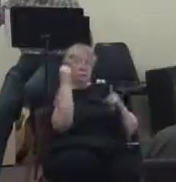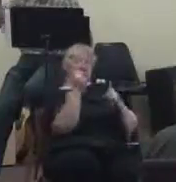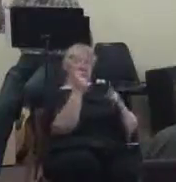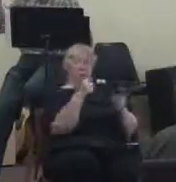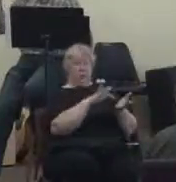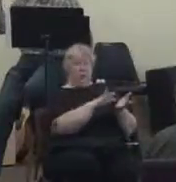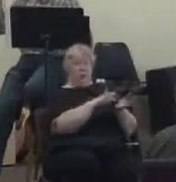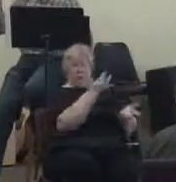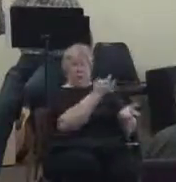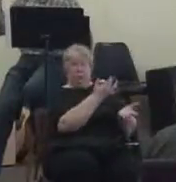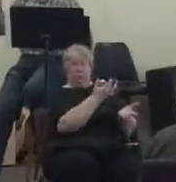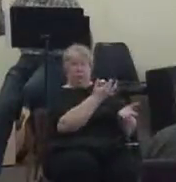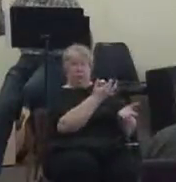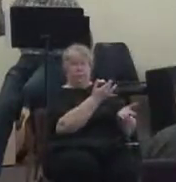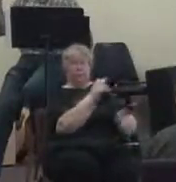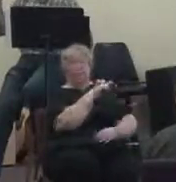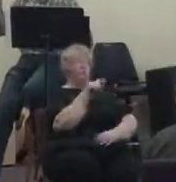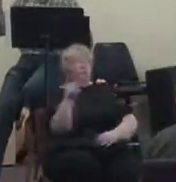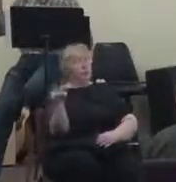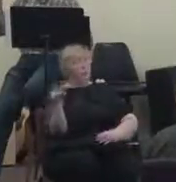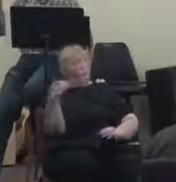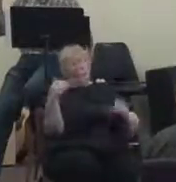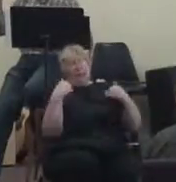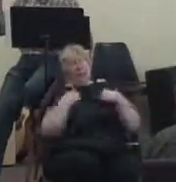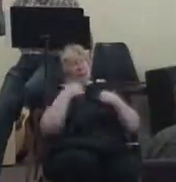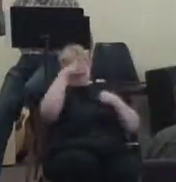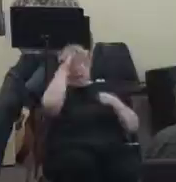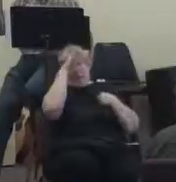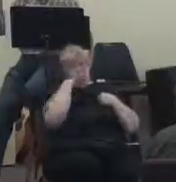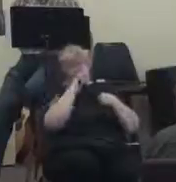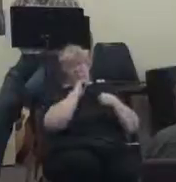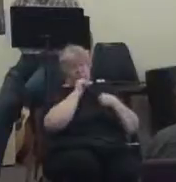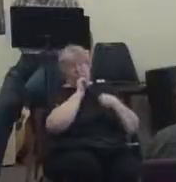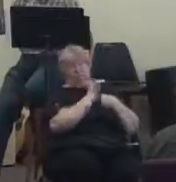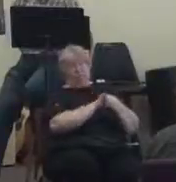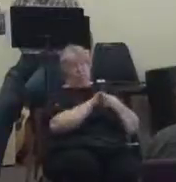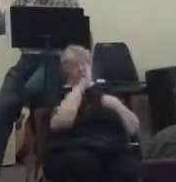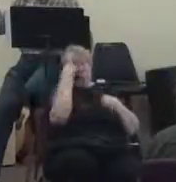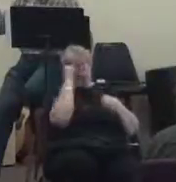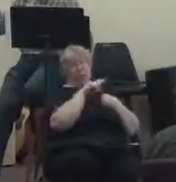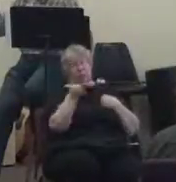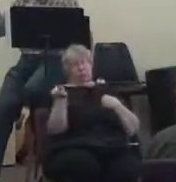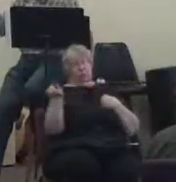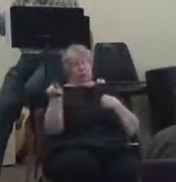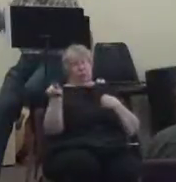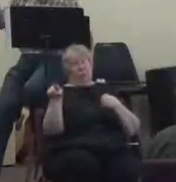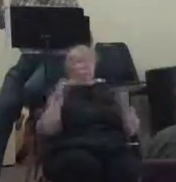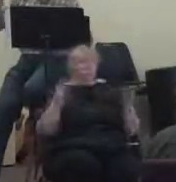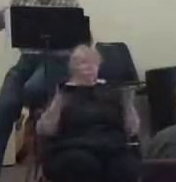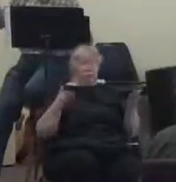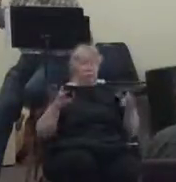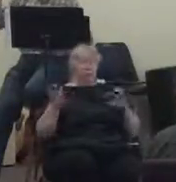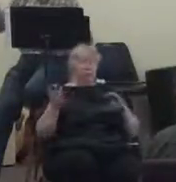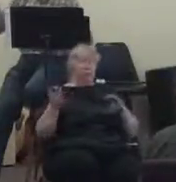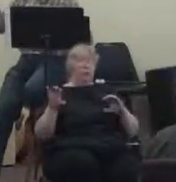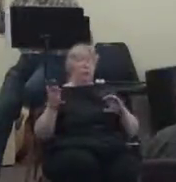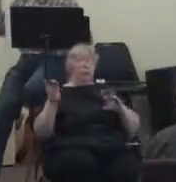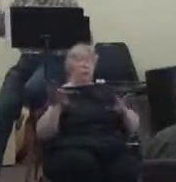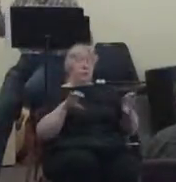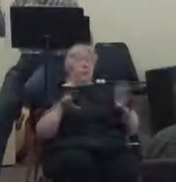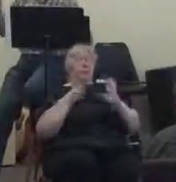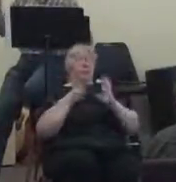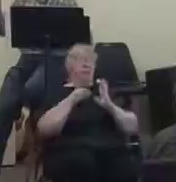You've had absent parents in your life. You've committed adultery. You've fallen